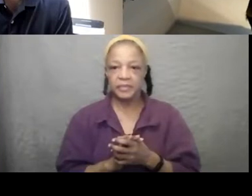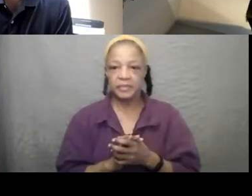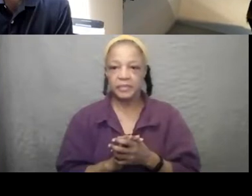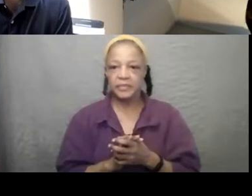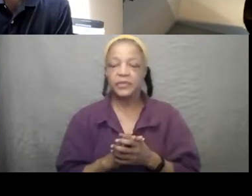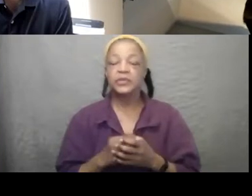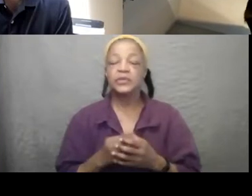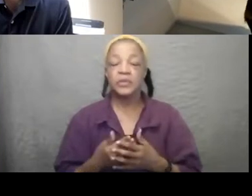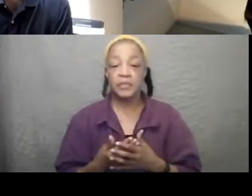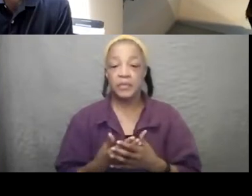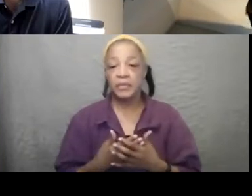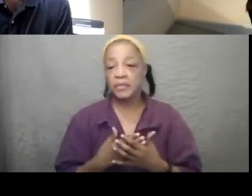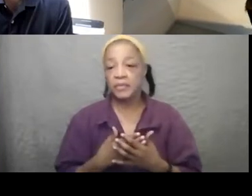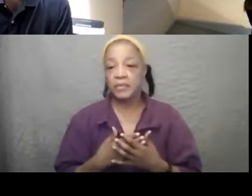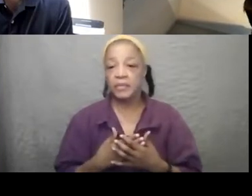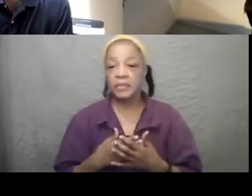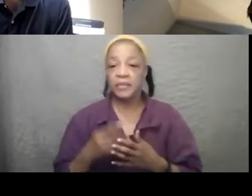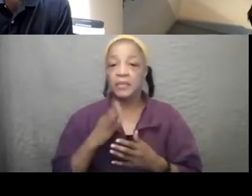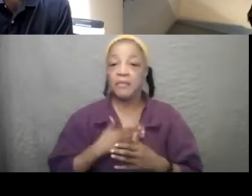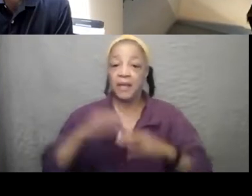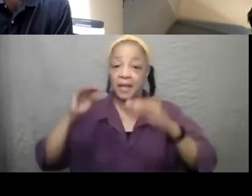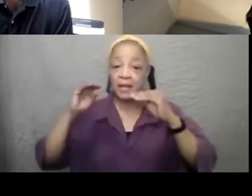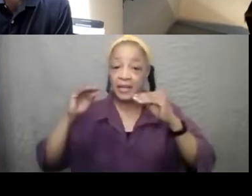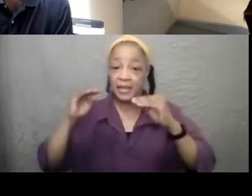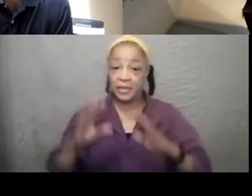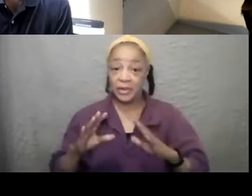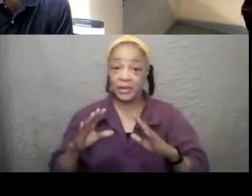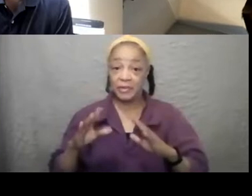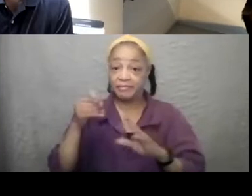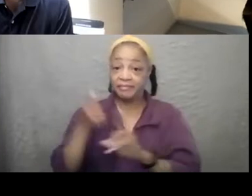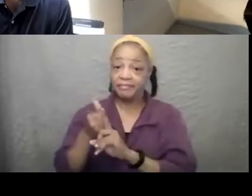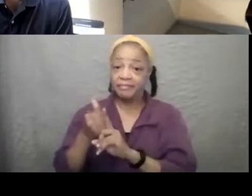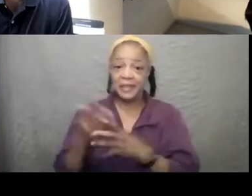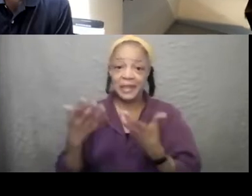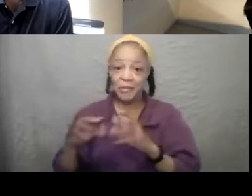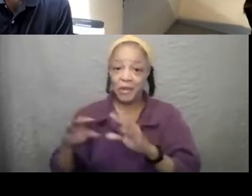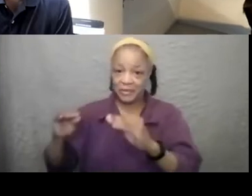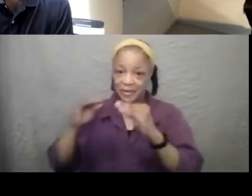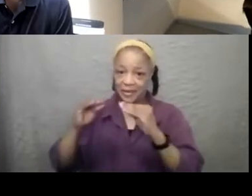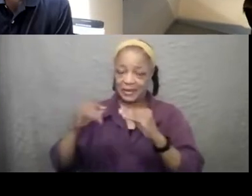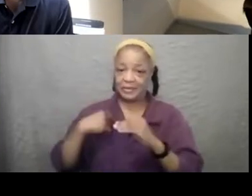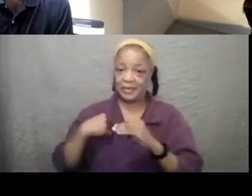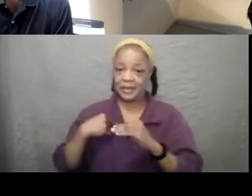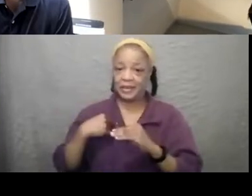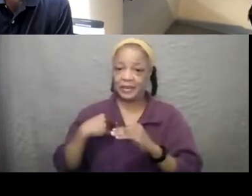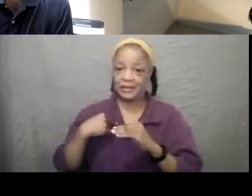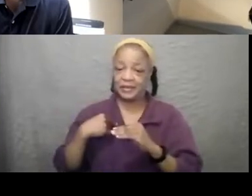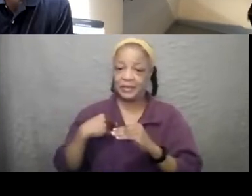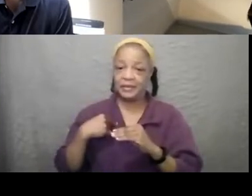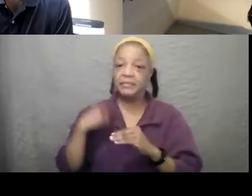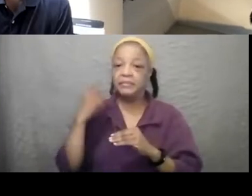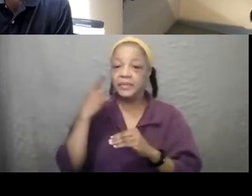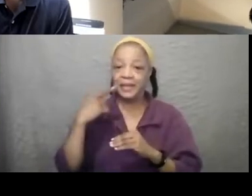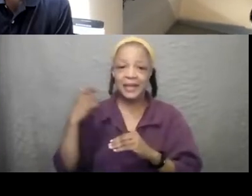My teacher really didn't want to teach me because she didn't believe